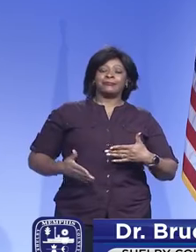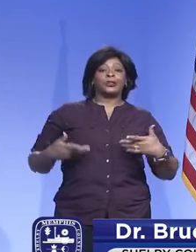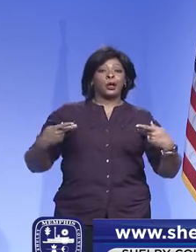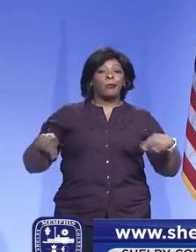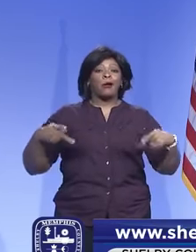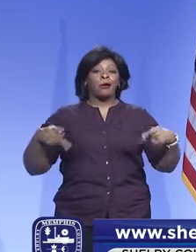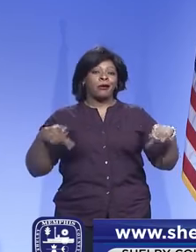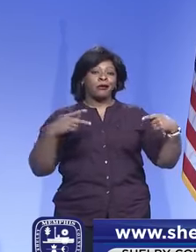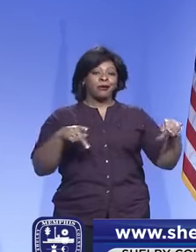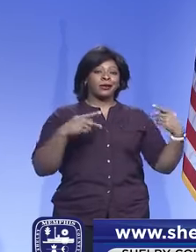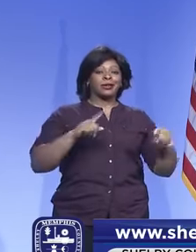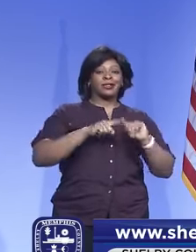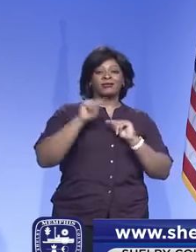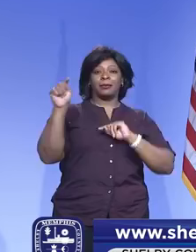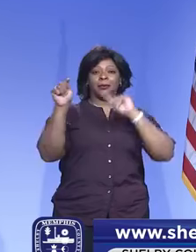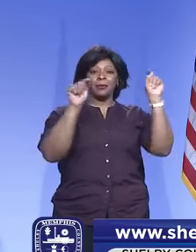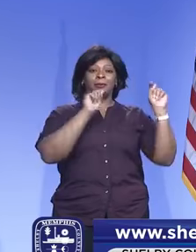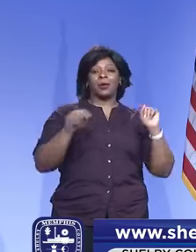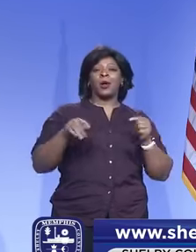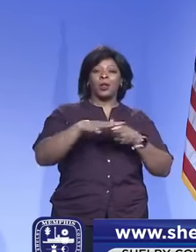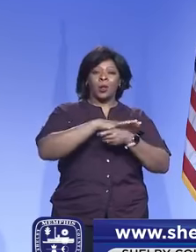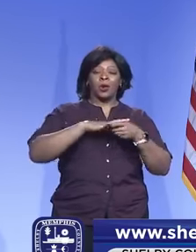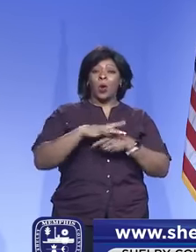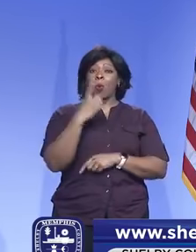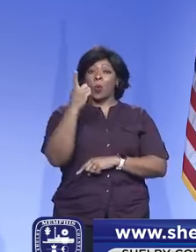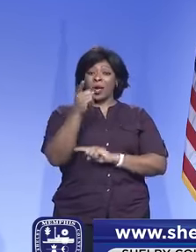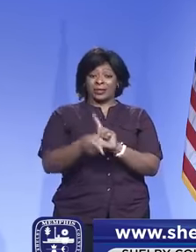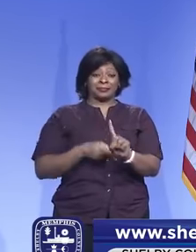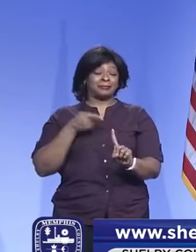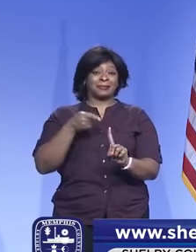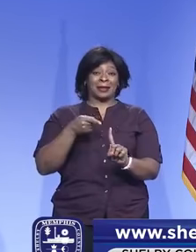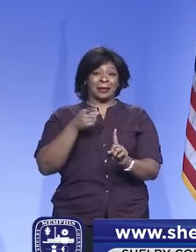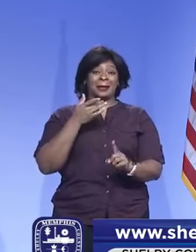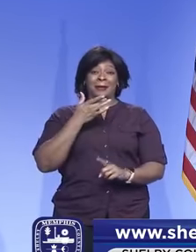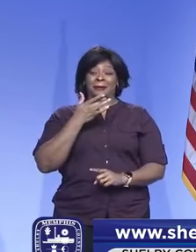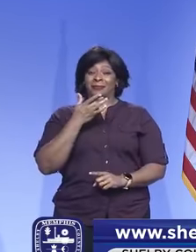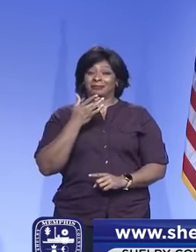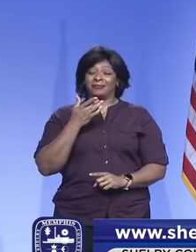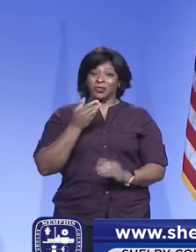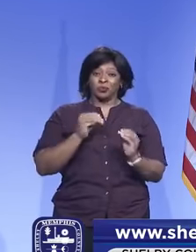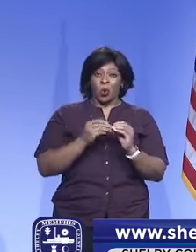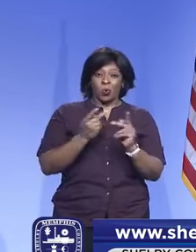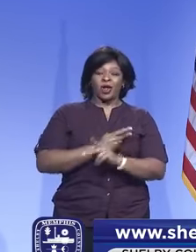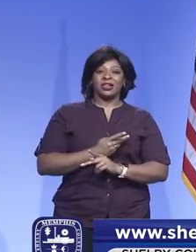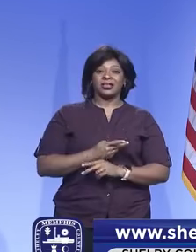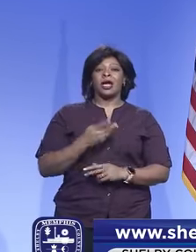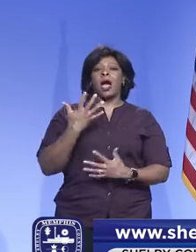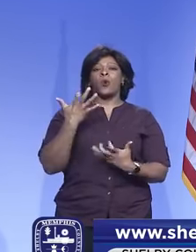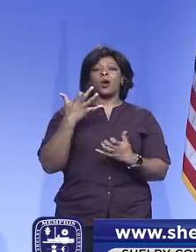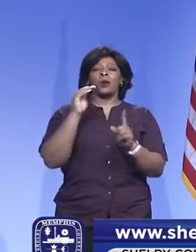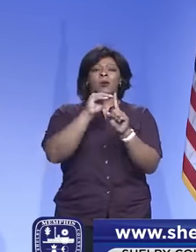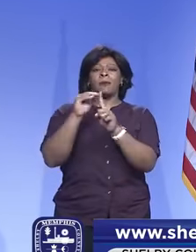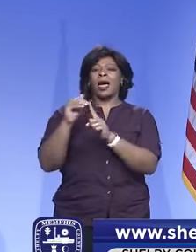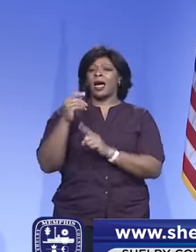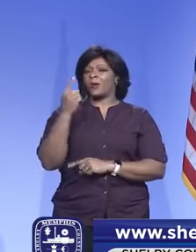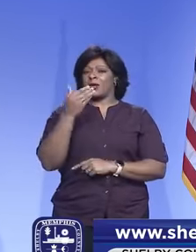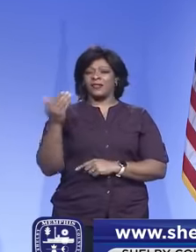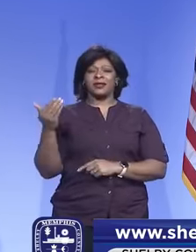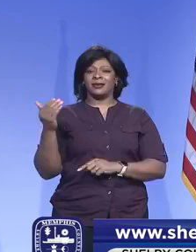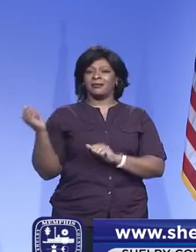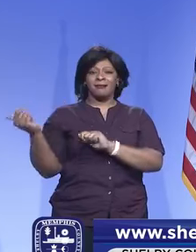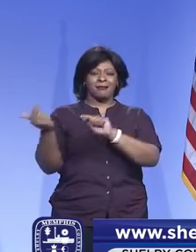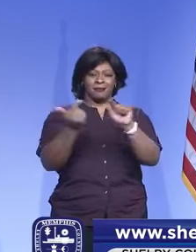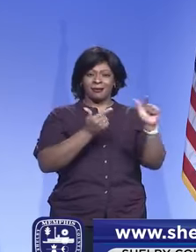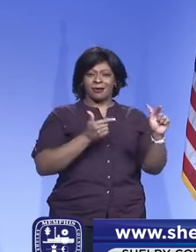parties at different locations, but one in particular. But one thing I want to first remind all